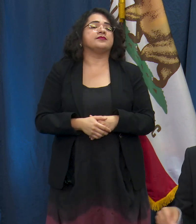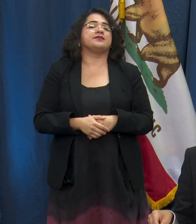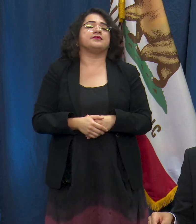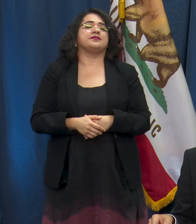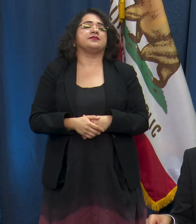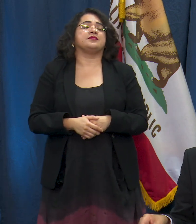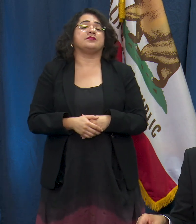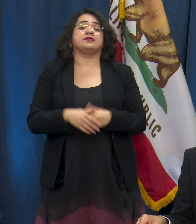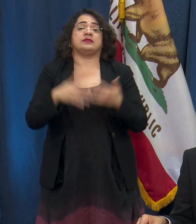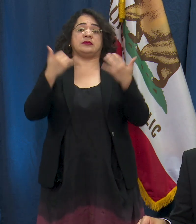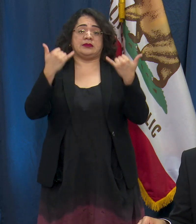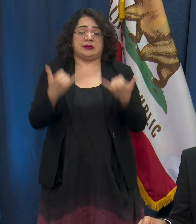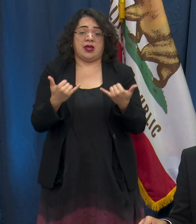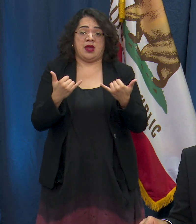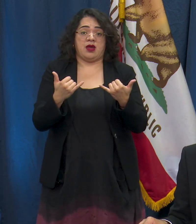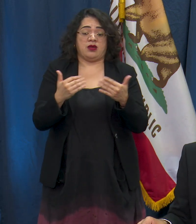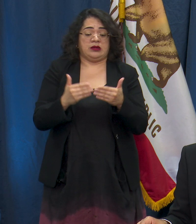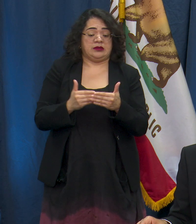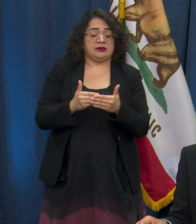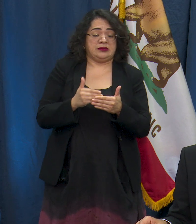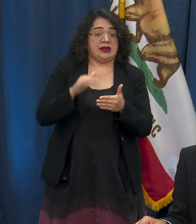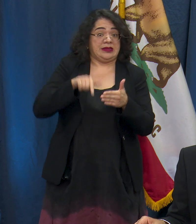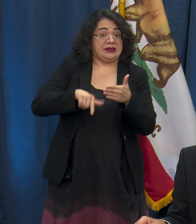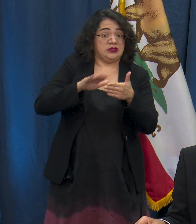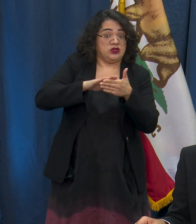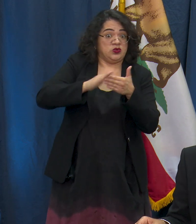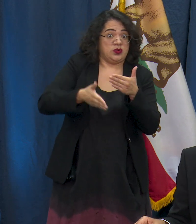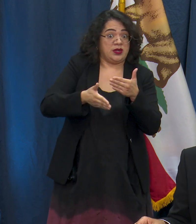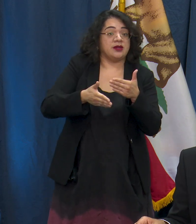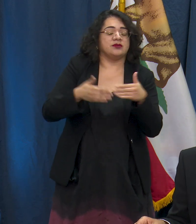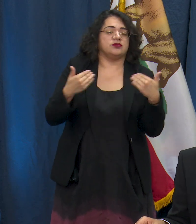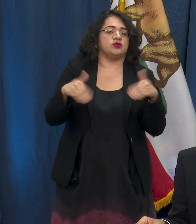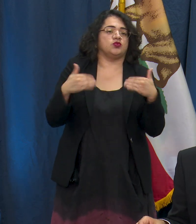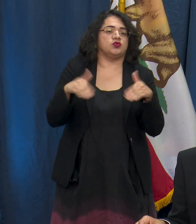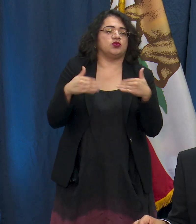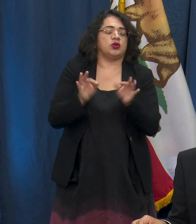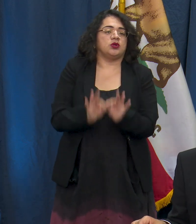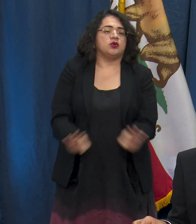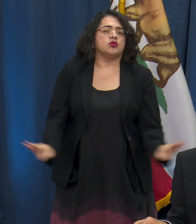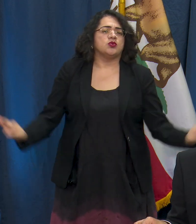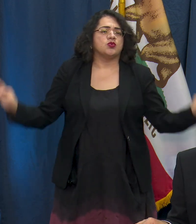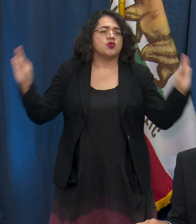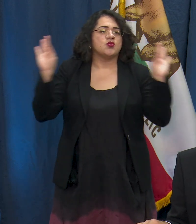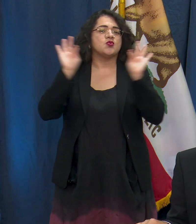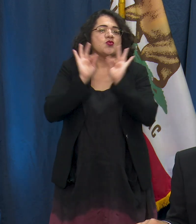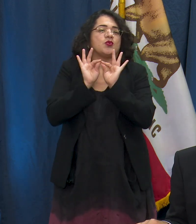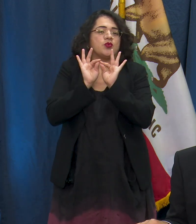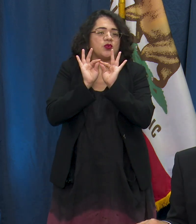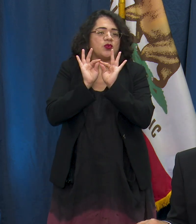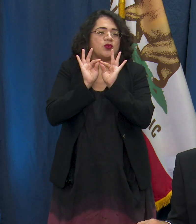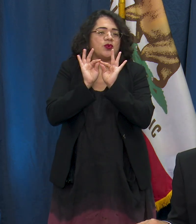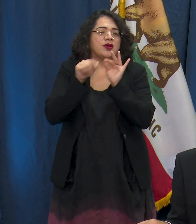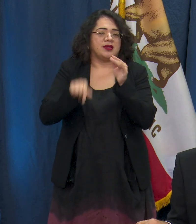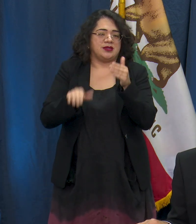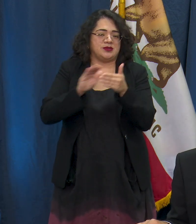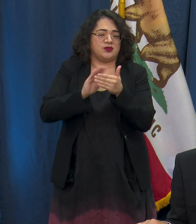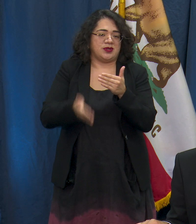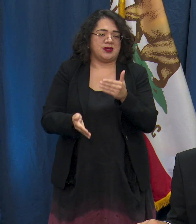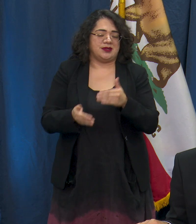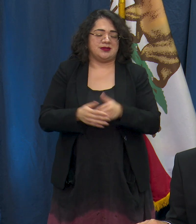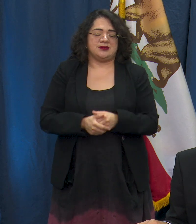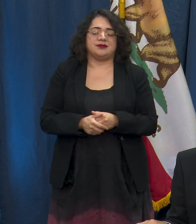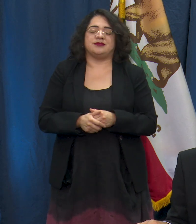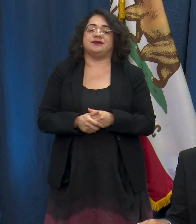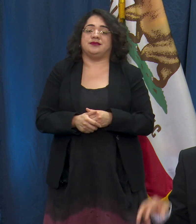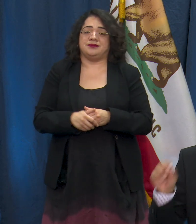are entering a very critical weekend. And I think it's important for us to remember a few things about our safer